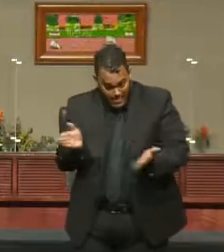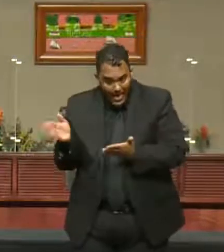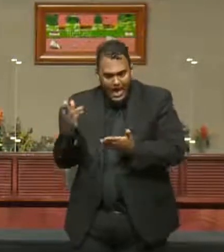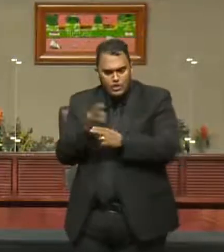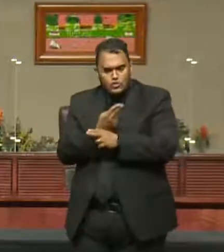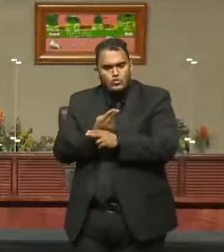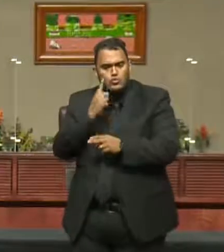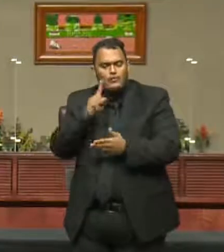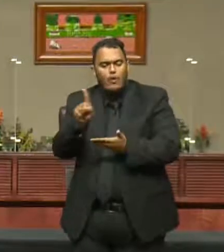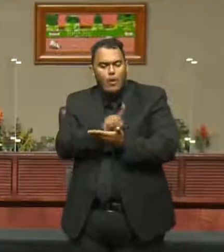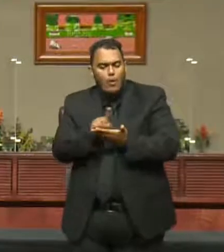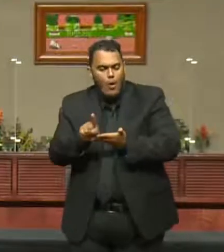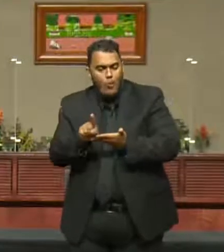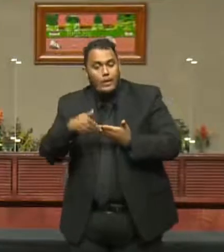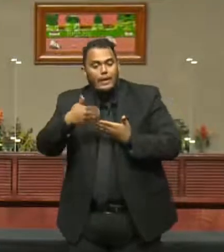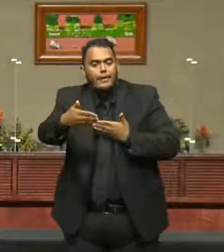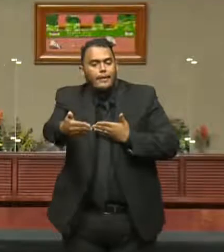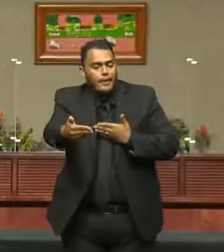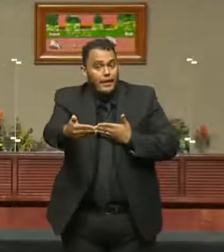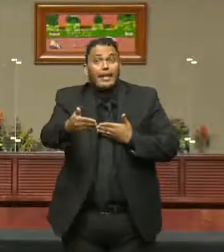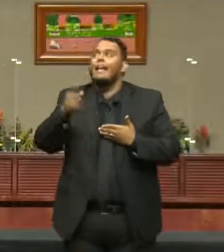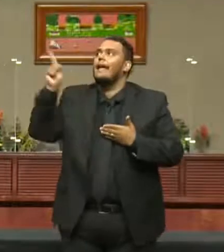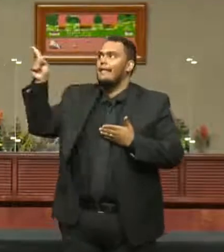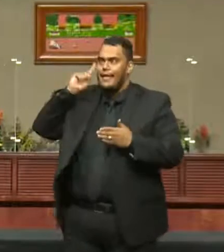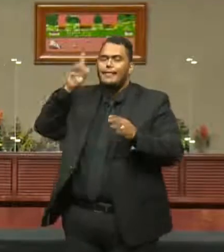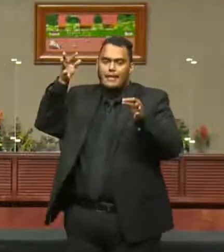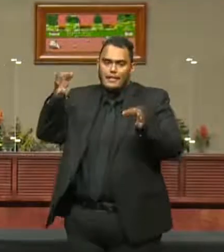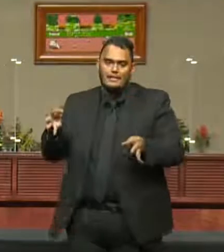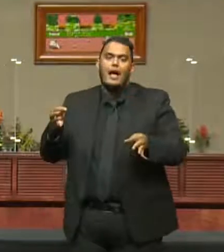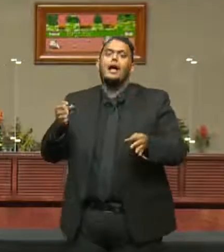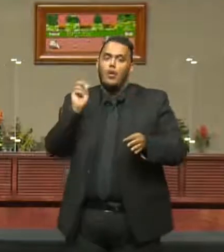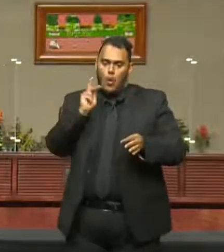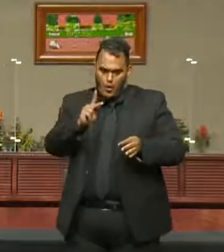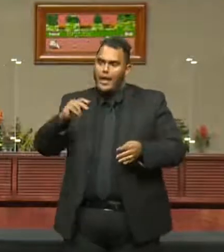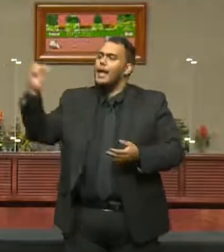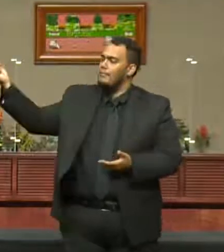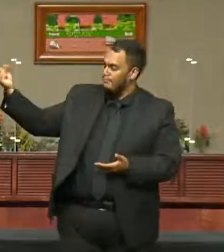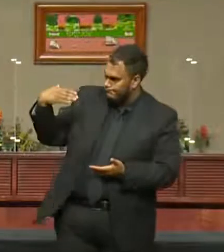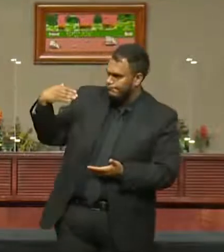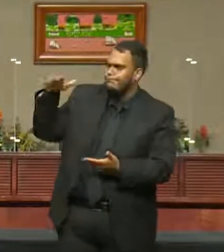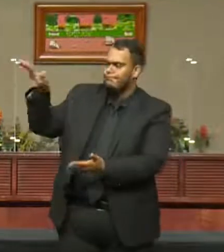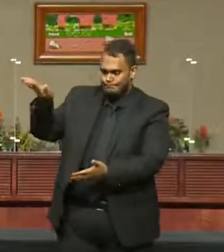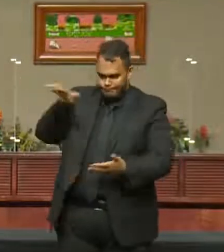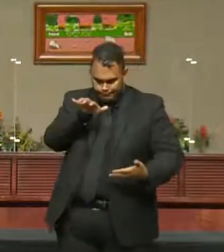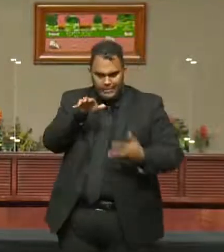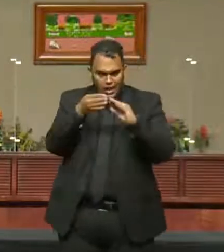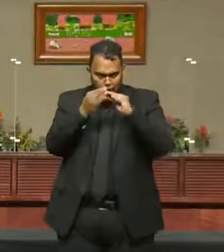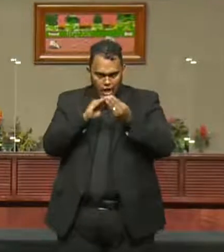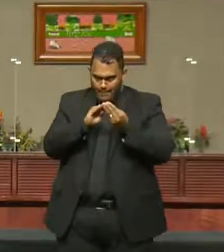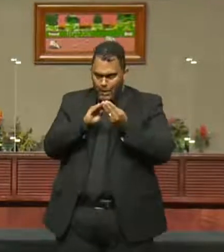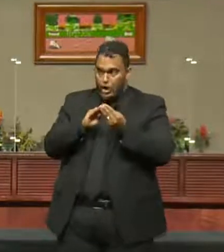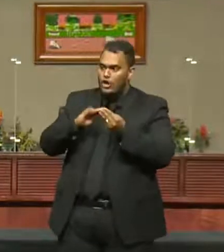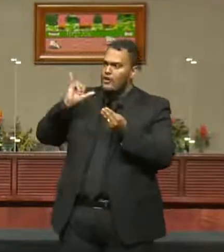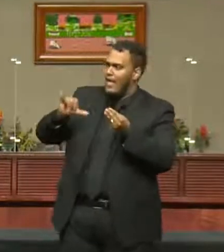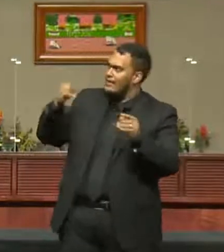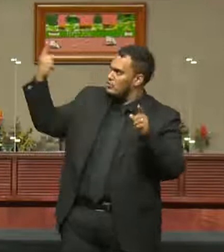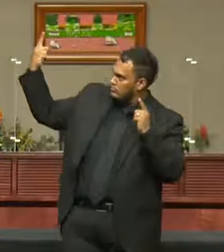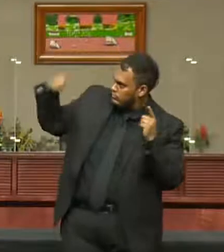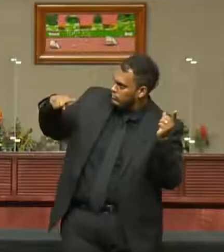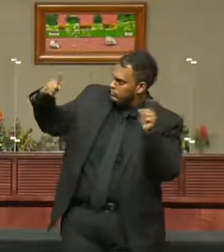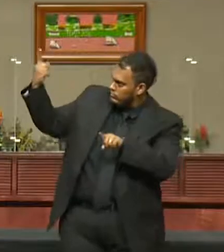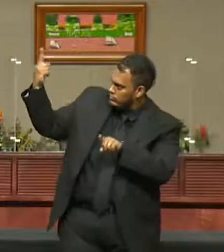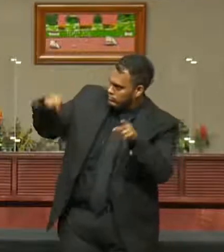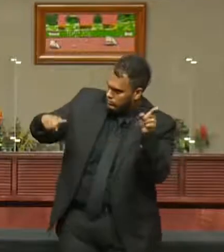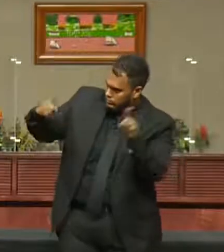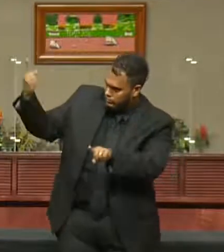on that and our inventory, then they decide how much to send down. We, our case, are getting